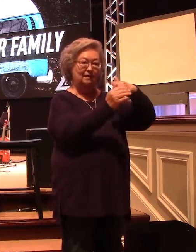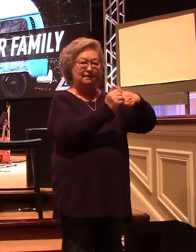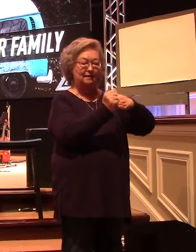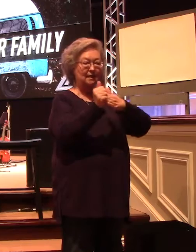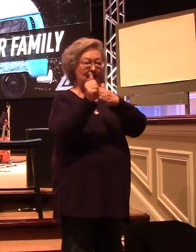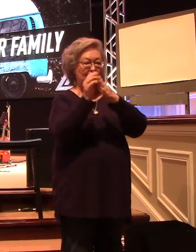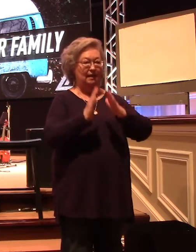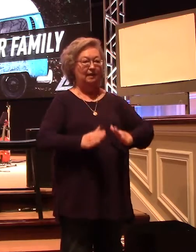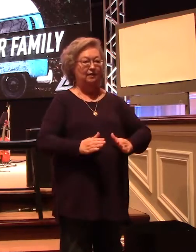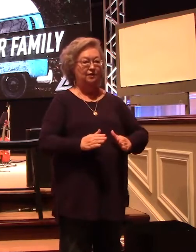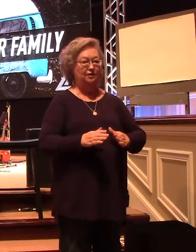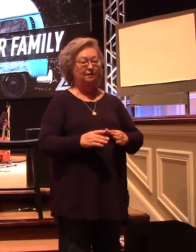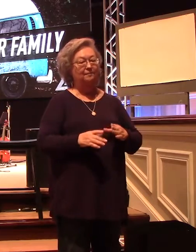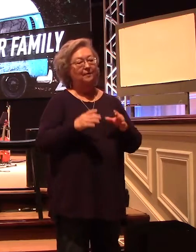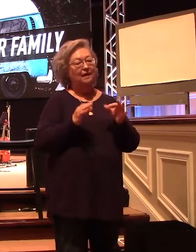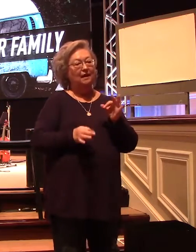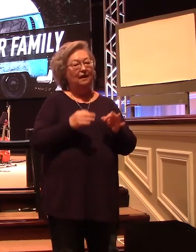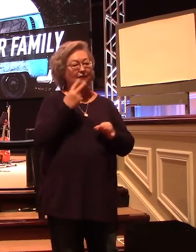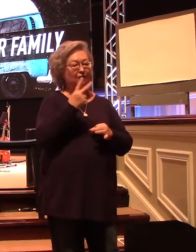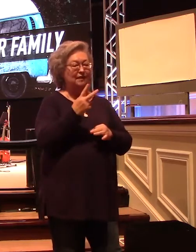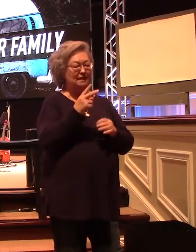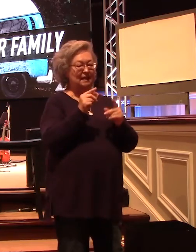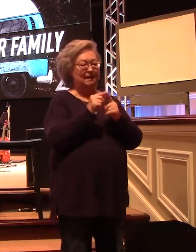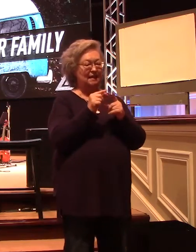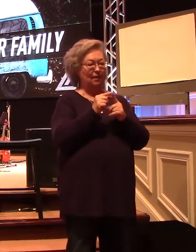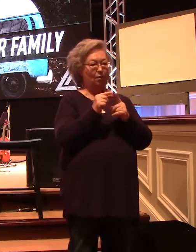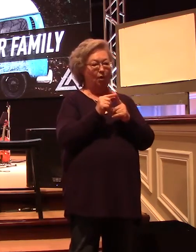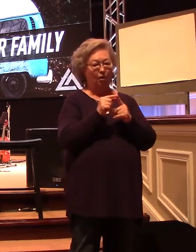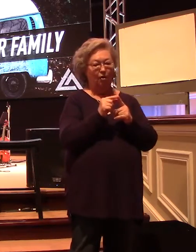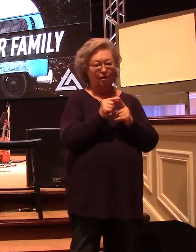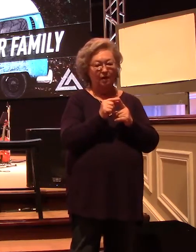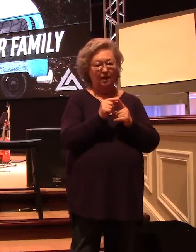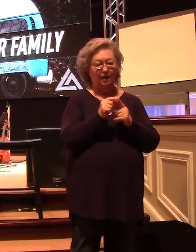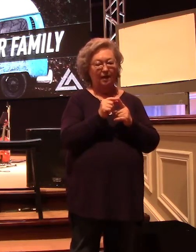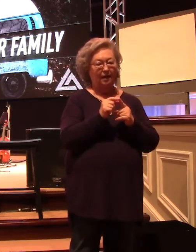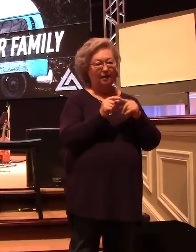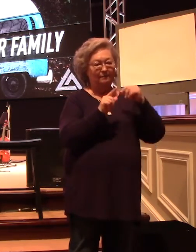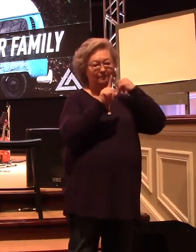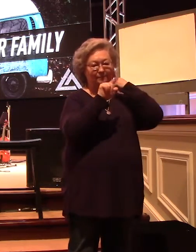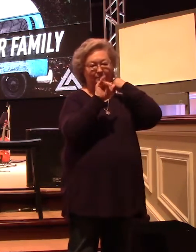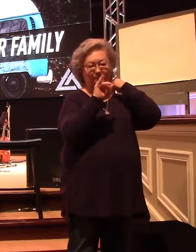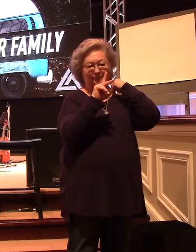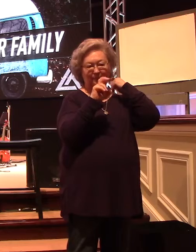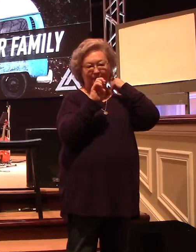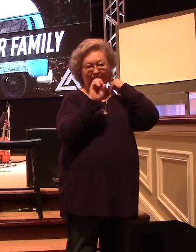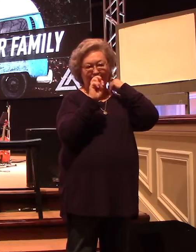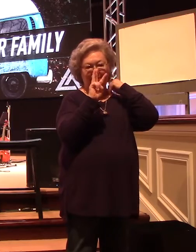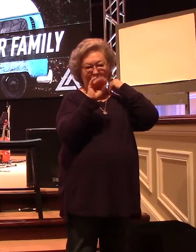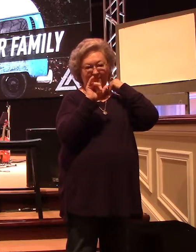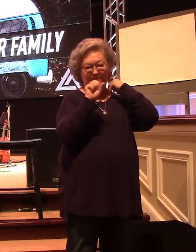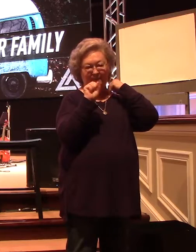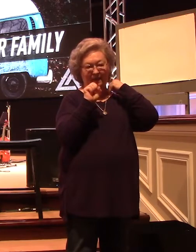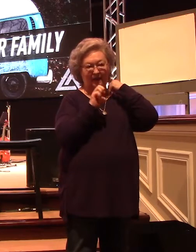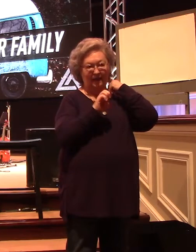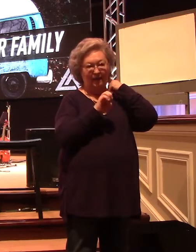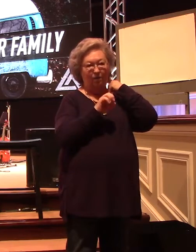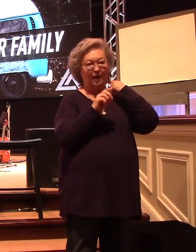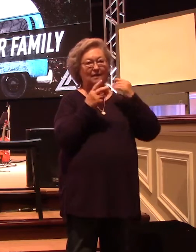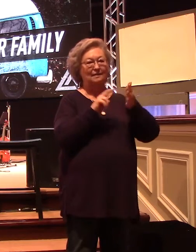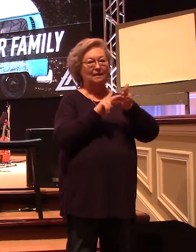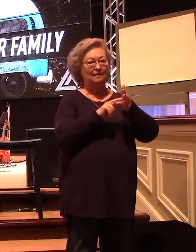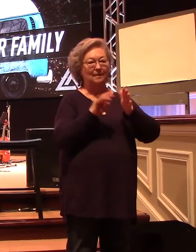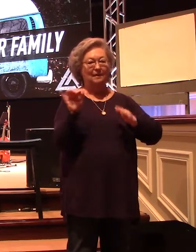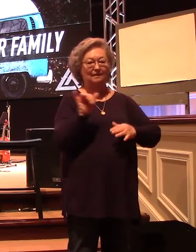whenever you see the word likewise or therefore, what that's saying is, this is in conjunction with what the author was just talking about. So Peter